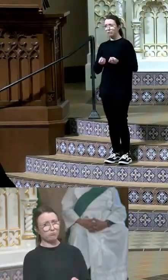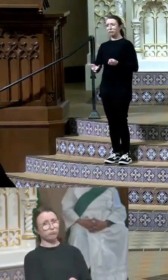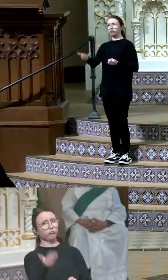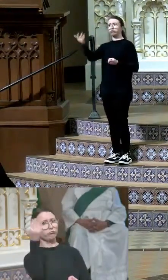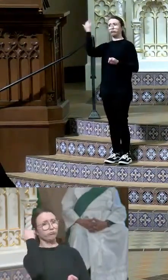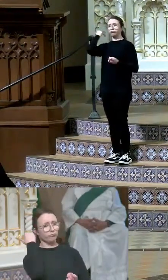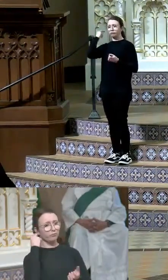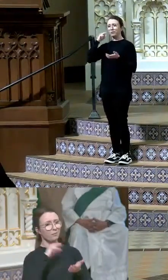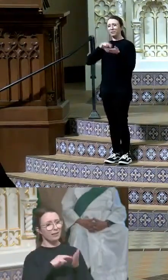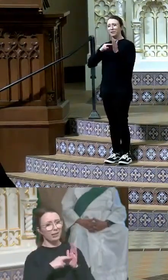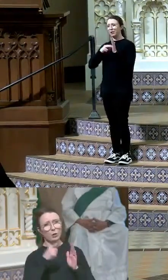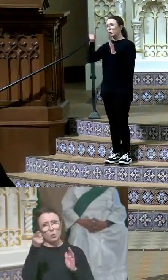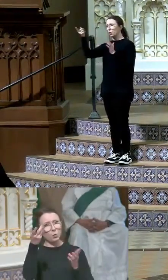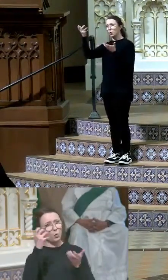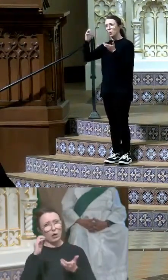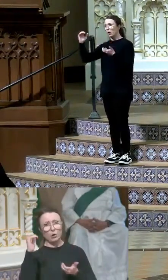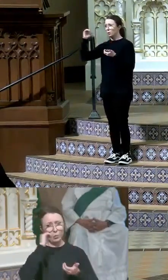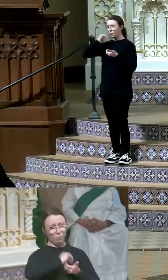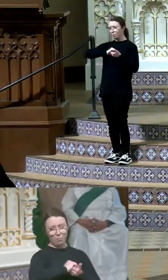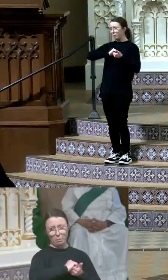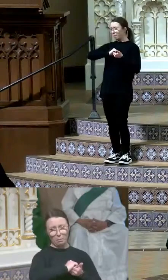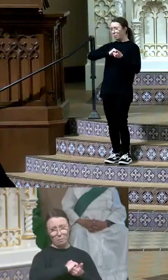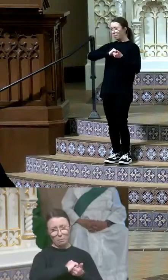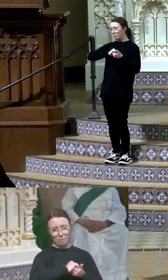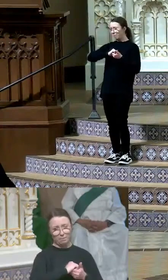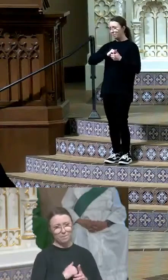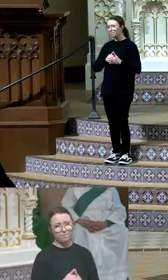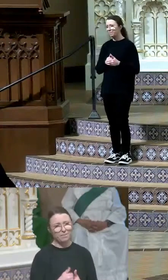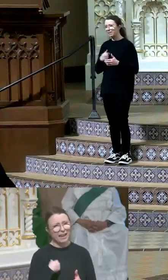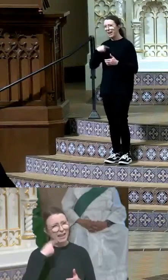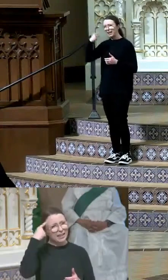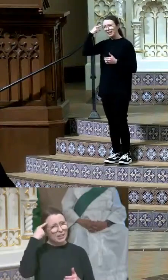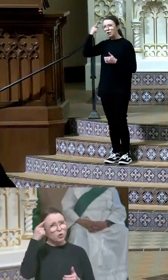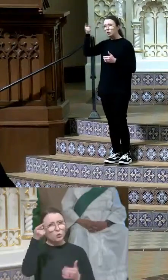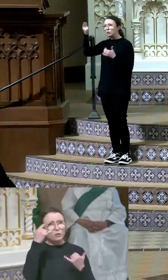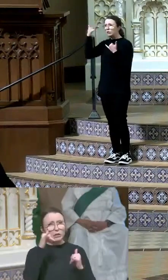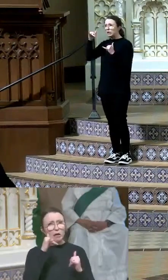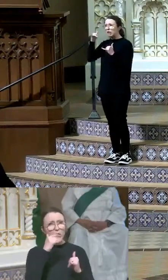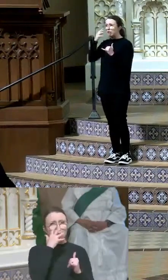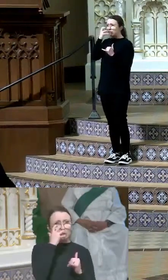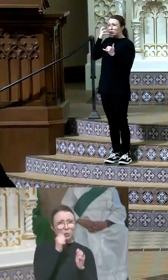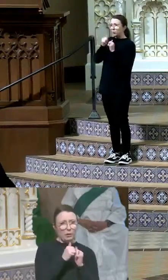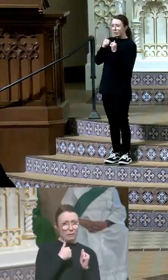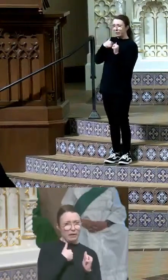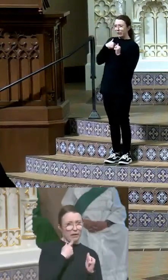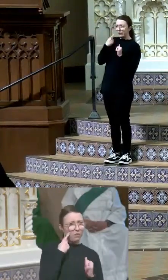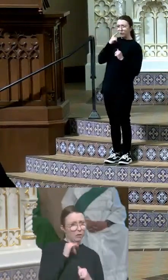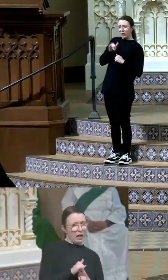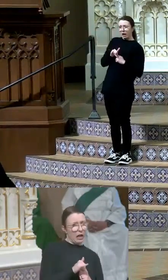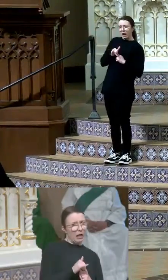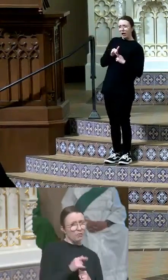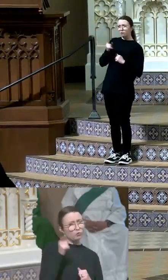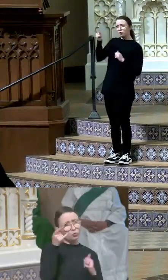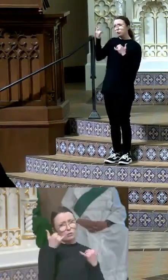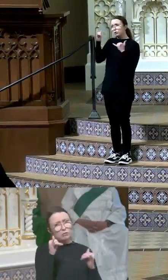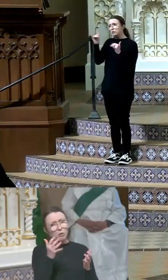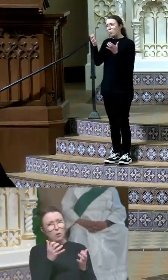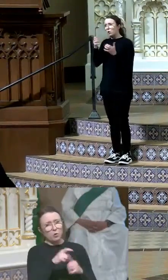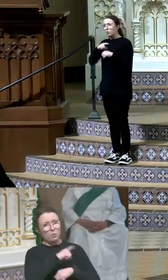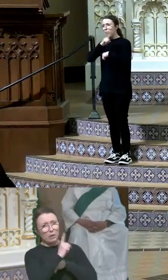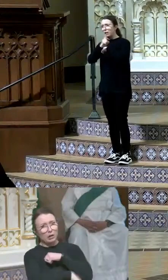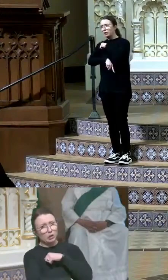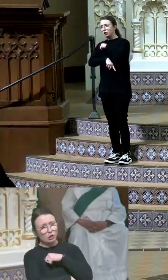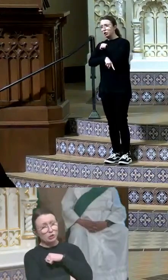because I'm sure you're still holding me hostage or on punishment for that, even though your mercy